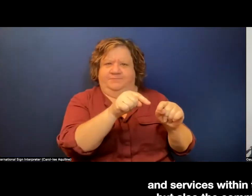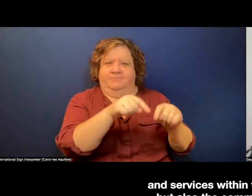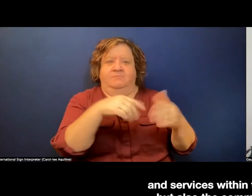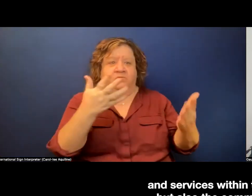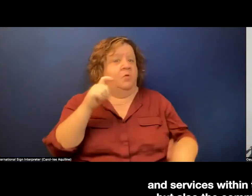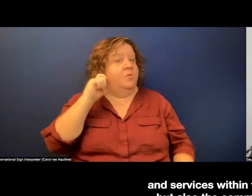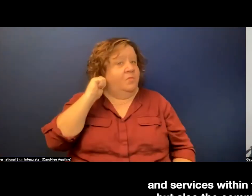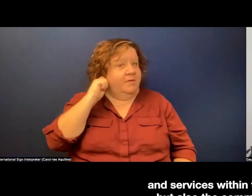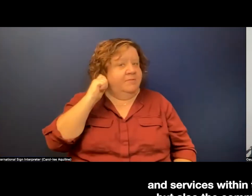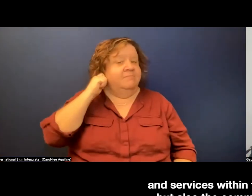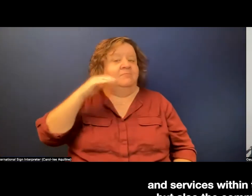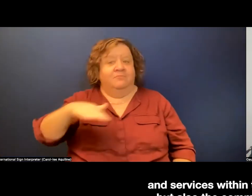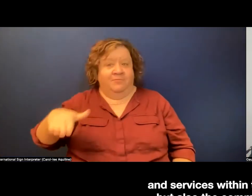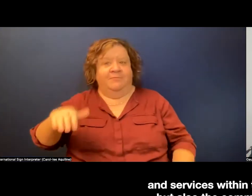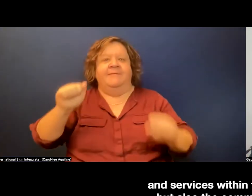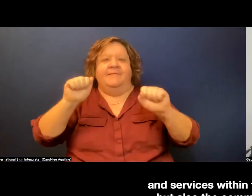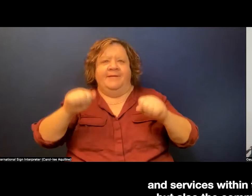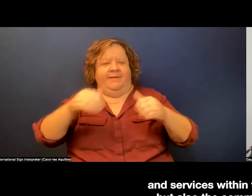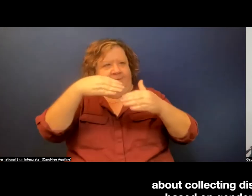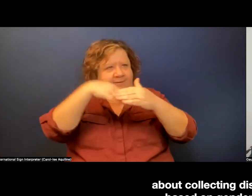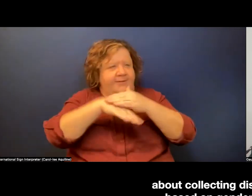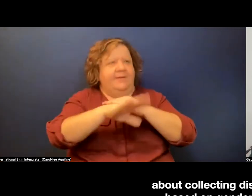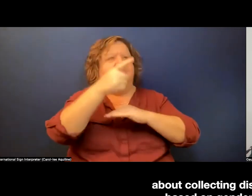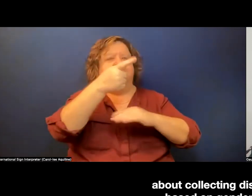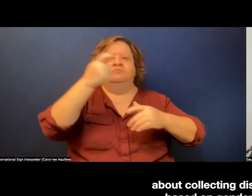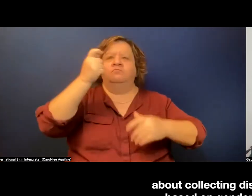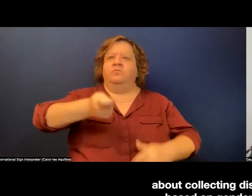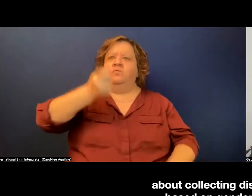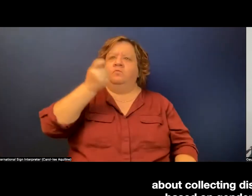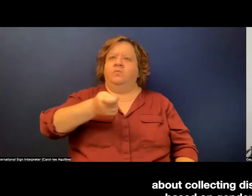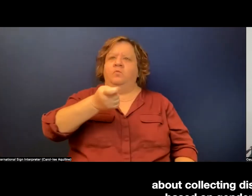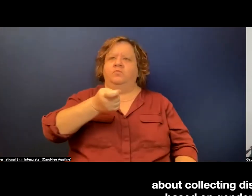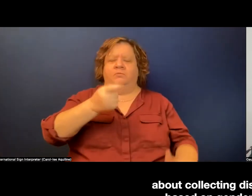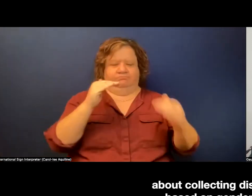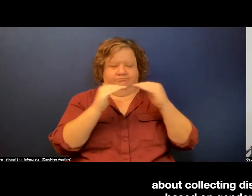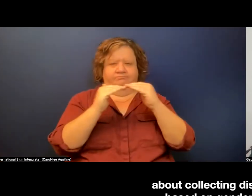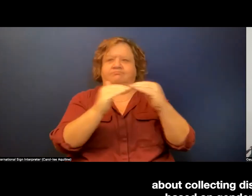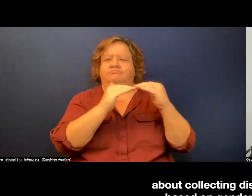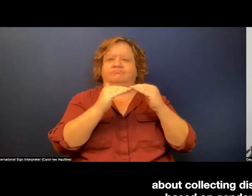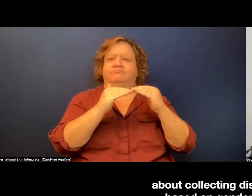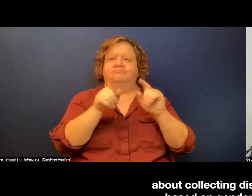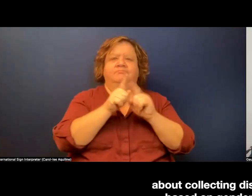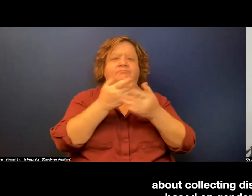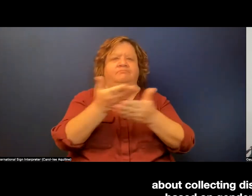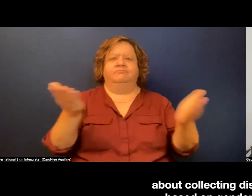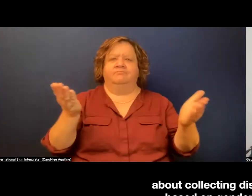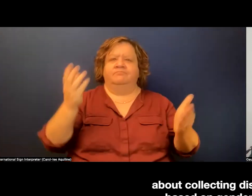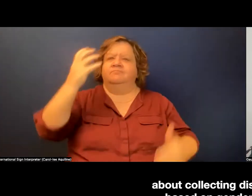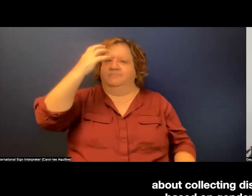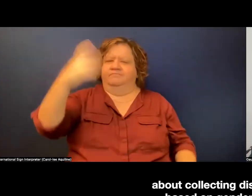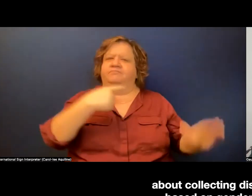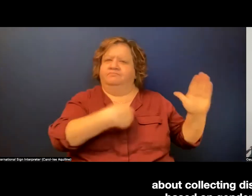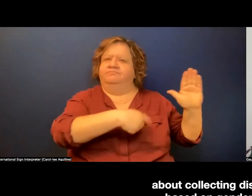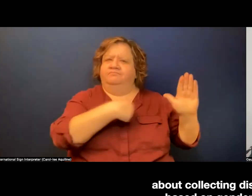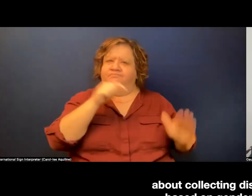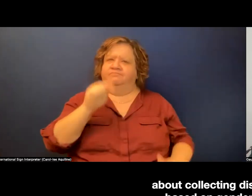same centers. But also the commitment talked about collecting disaggregated data based on